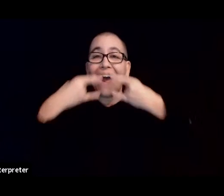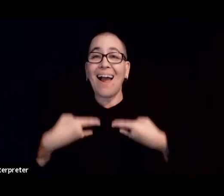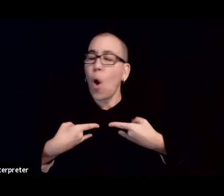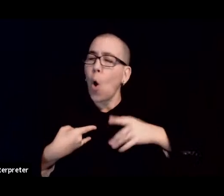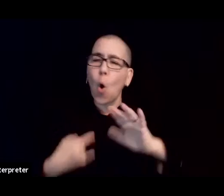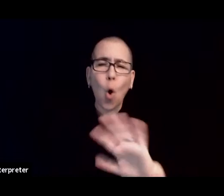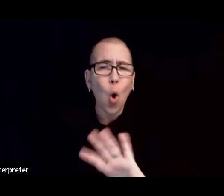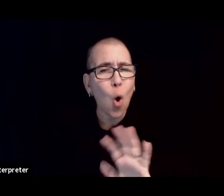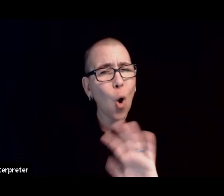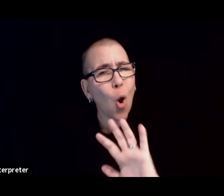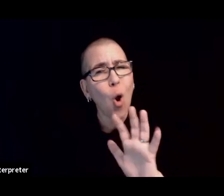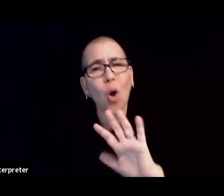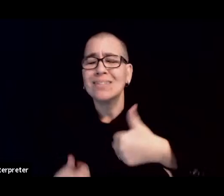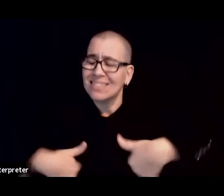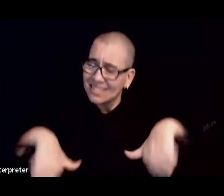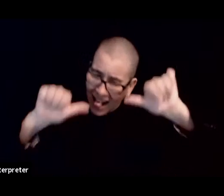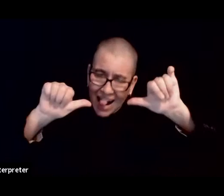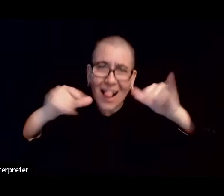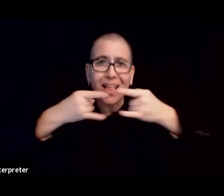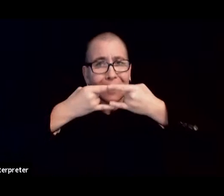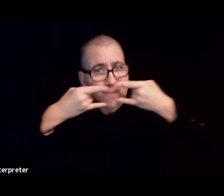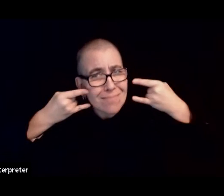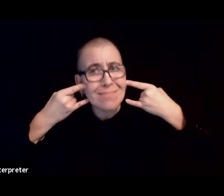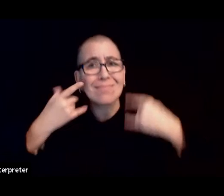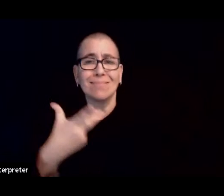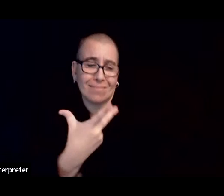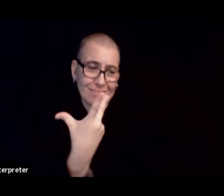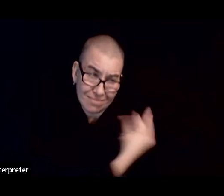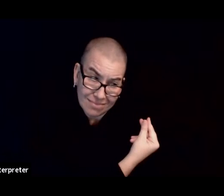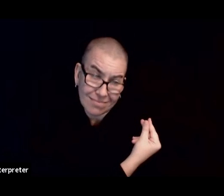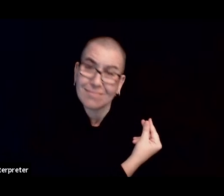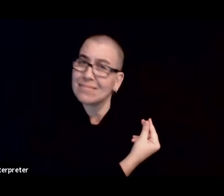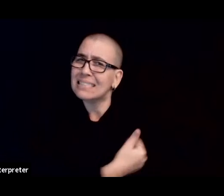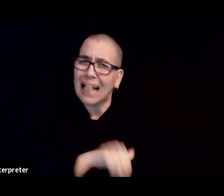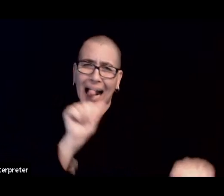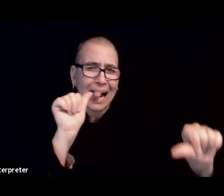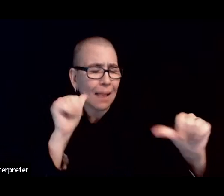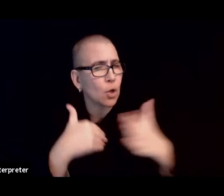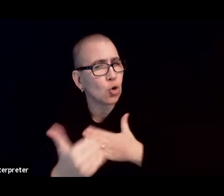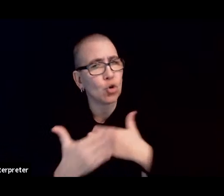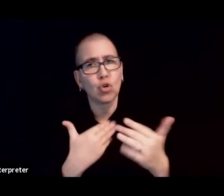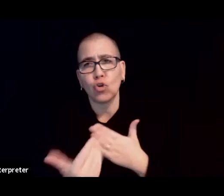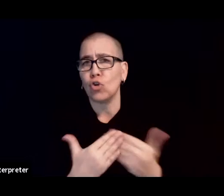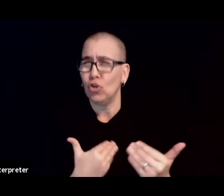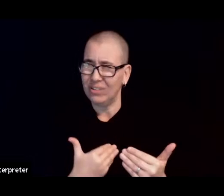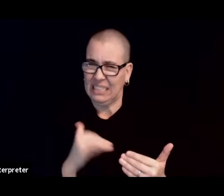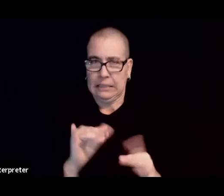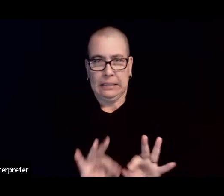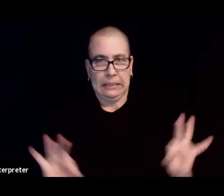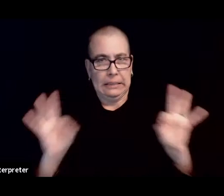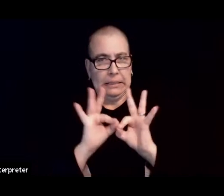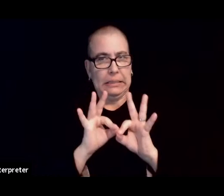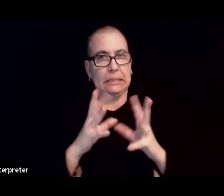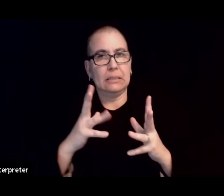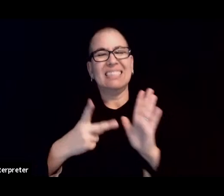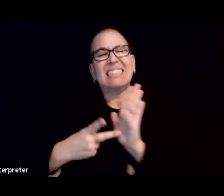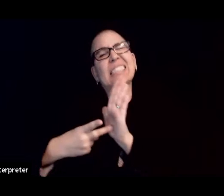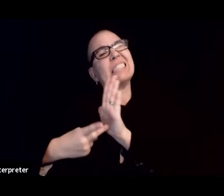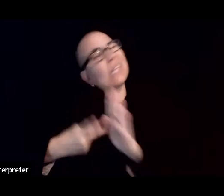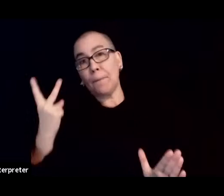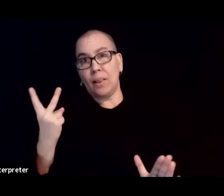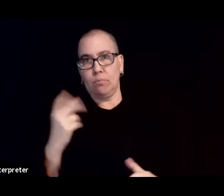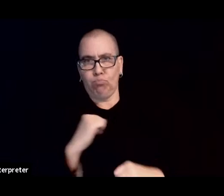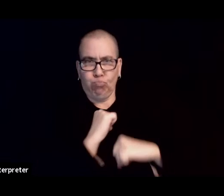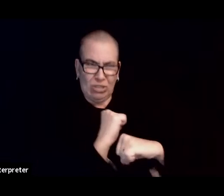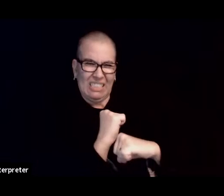And we're expecting to get more data on this in the weeks and months ahead. And as more and more of the population becomes vaccinated,